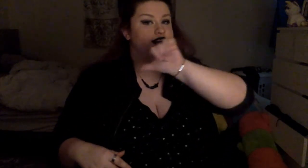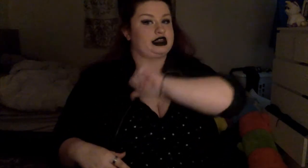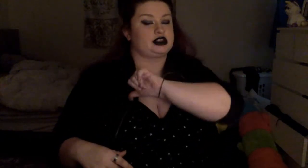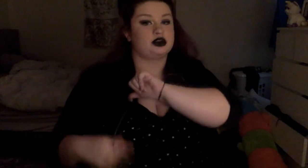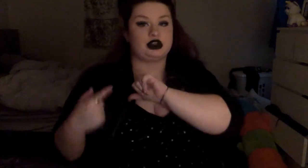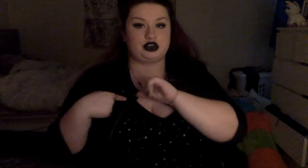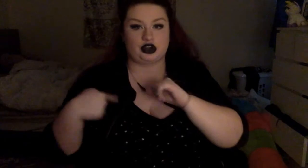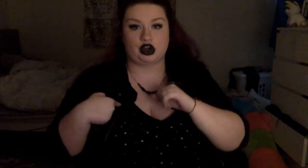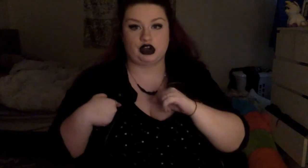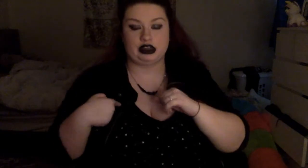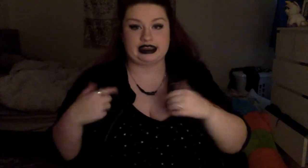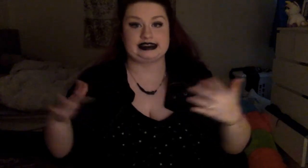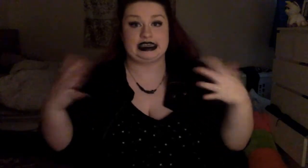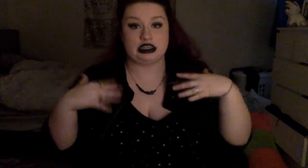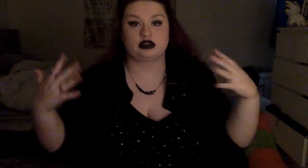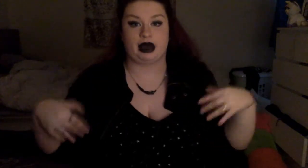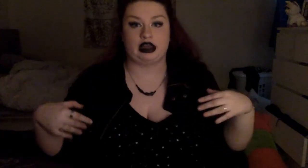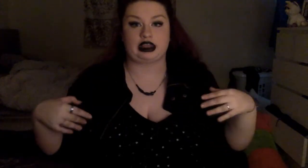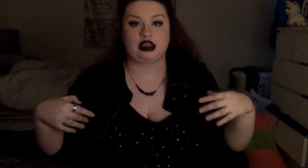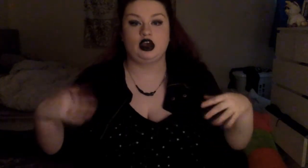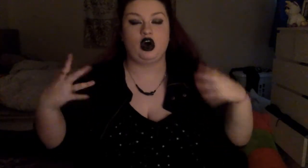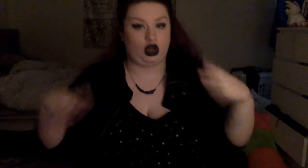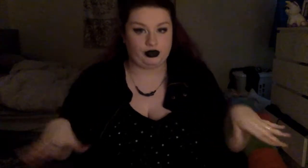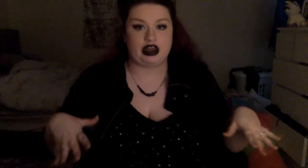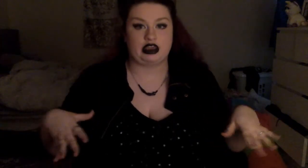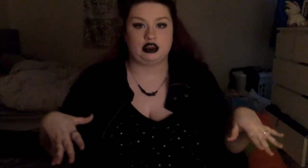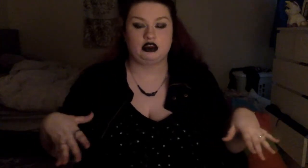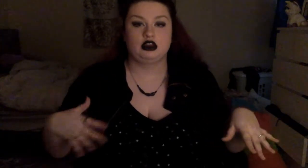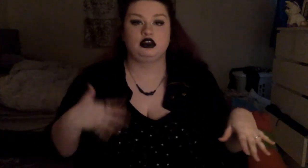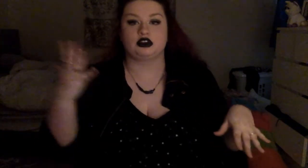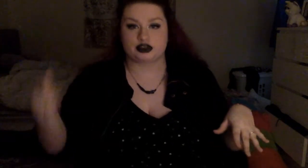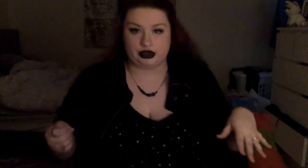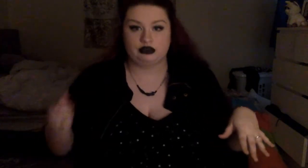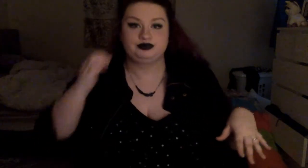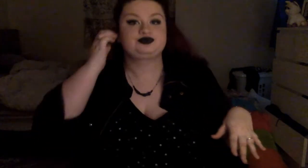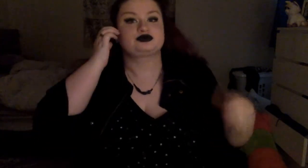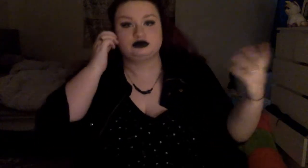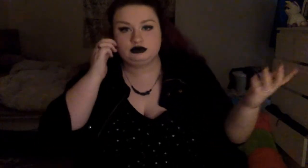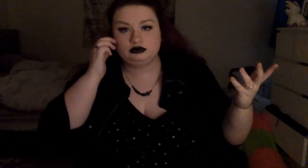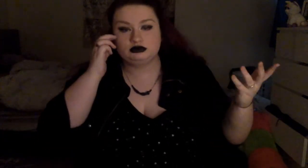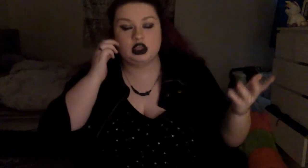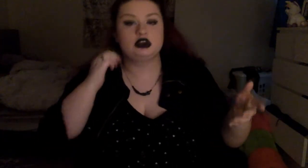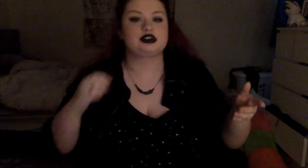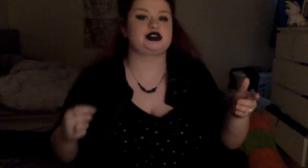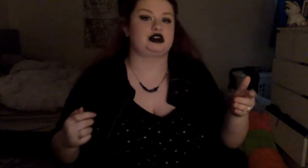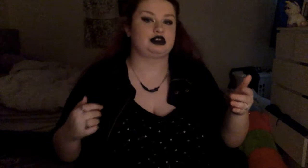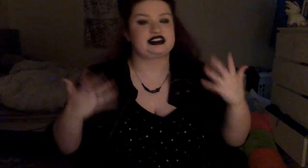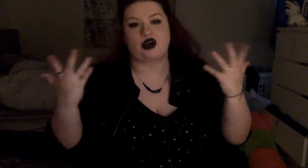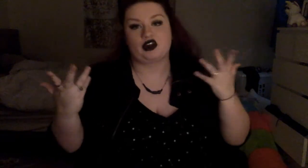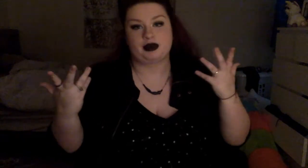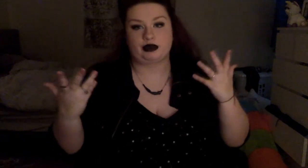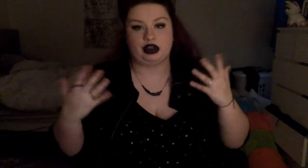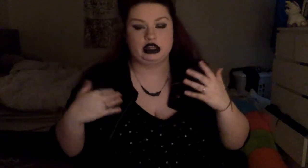like it's going into your heart. Like it's in your body already. You're screwed. So, that's how I remember it.